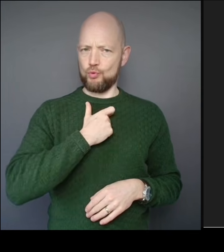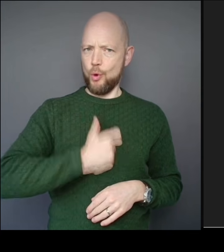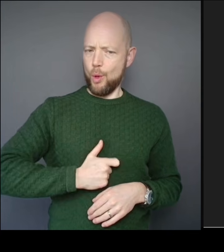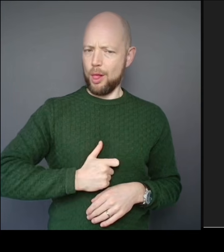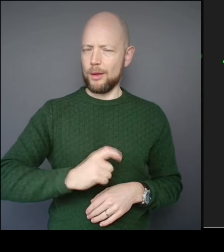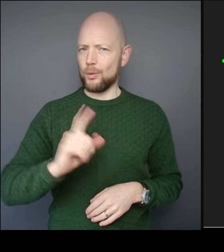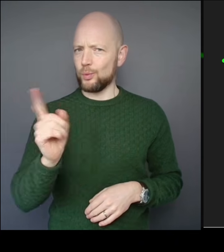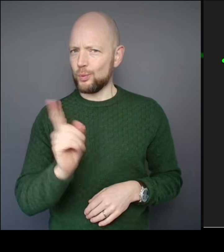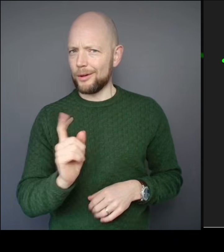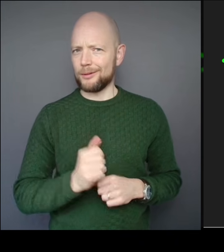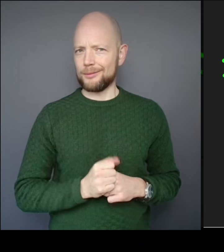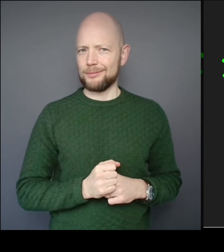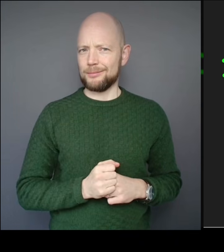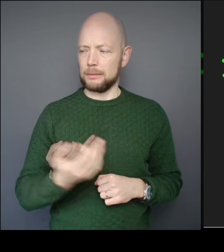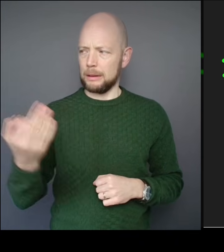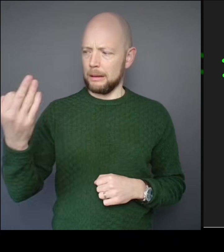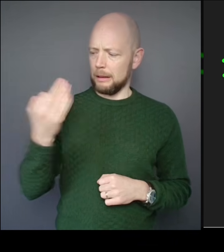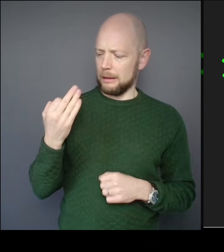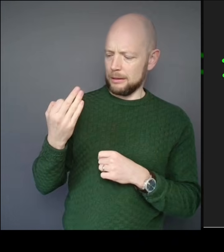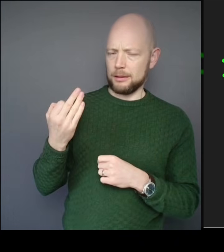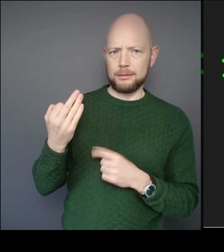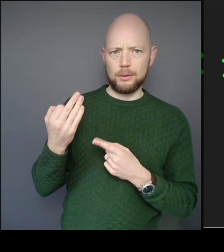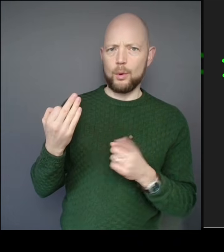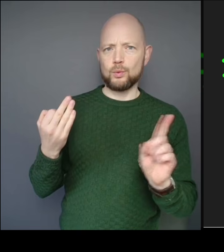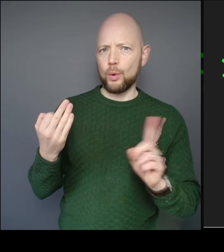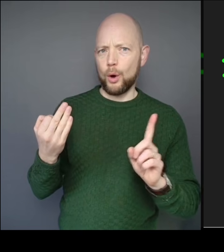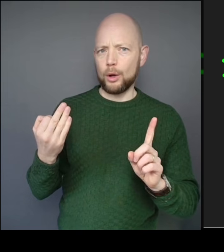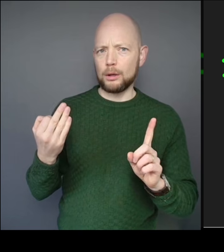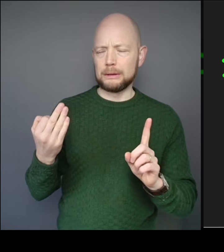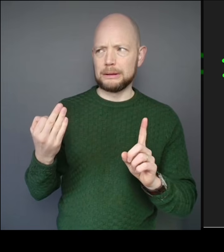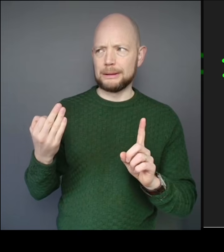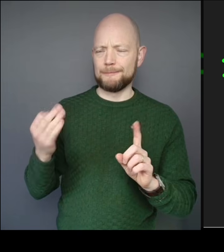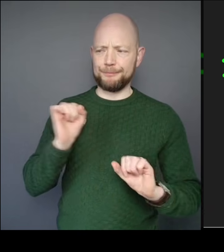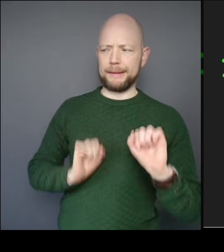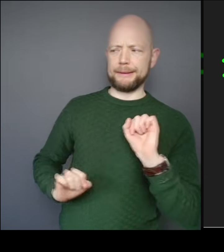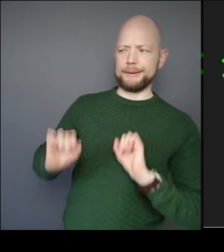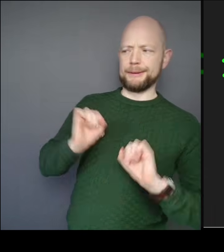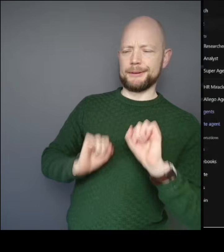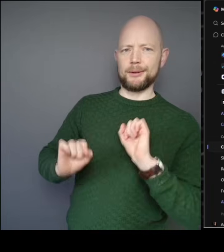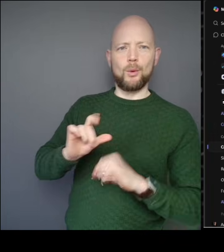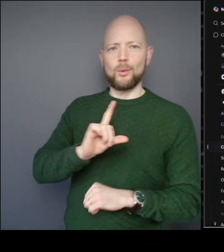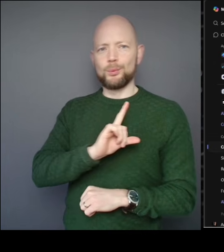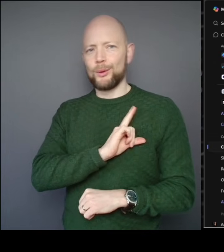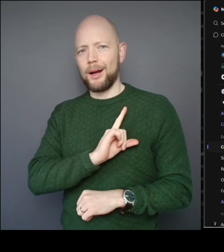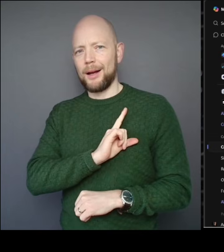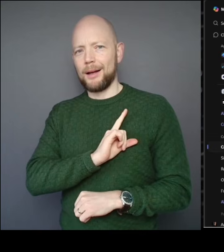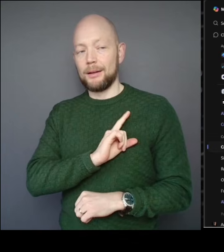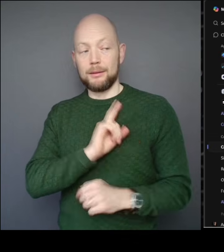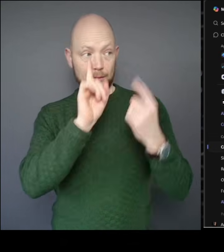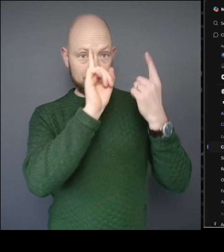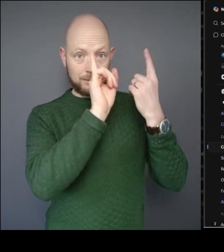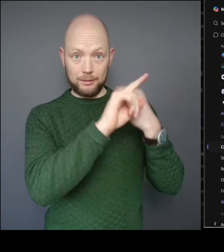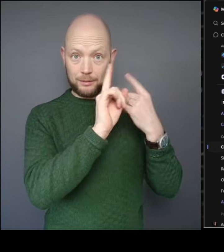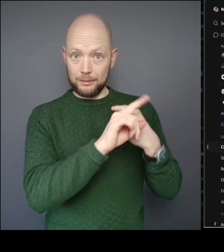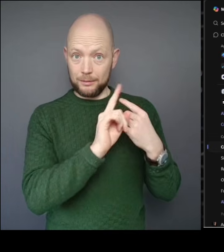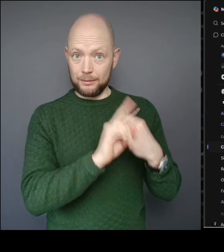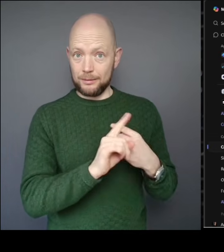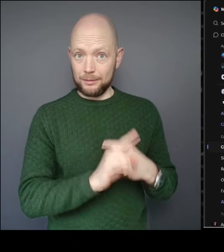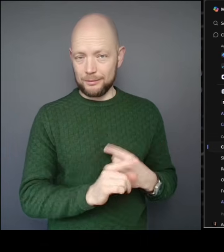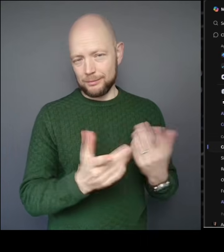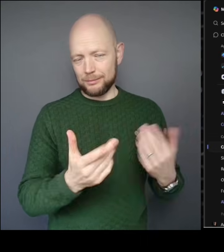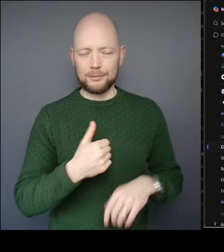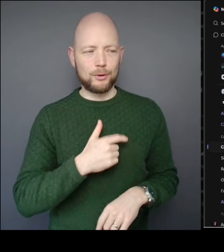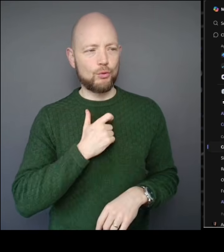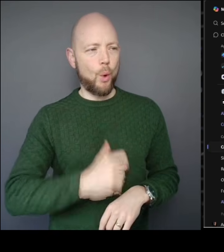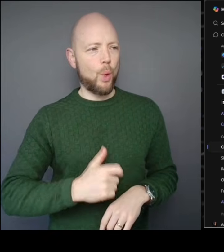what's your role and what exactly are you being asked to do? And what's your hesitation in doing this? So once you respond to these questions,